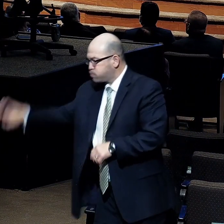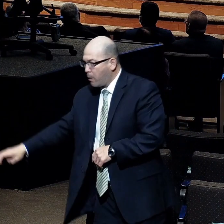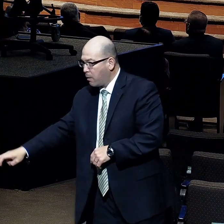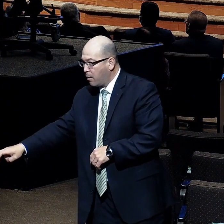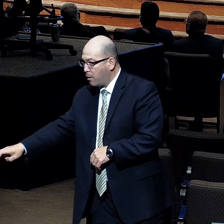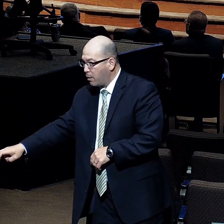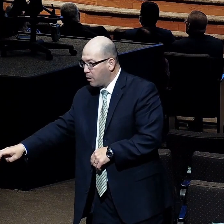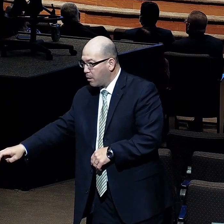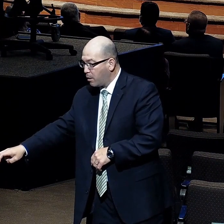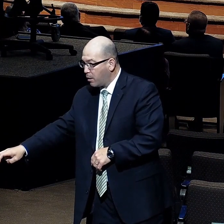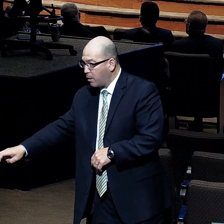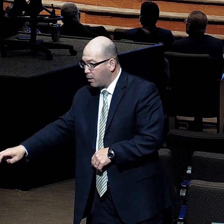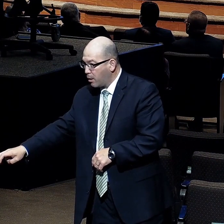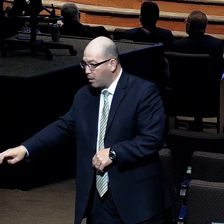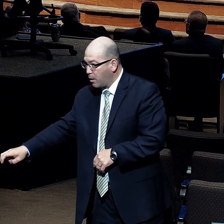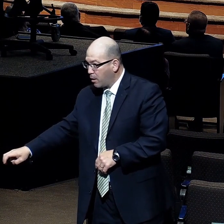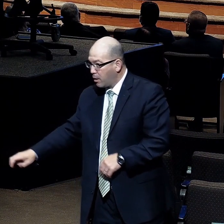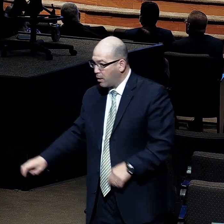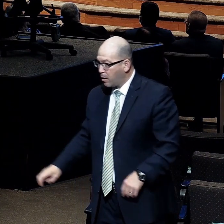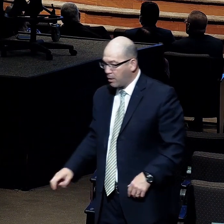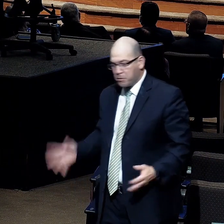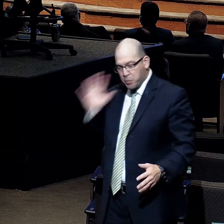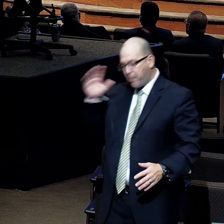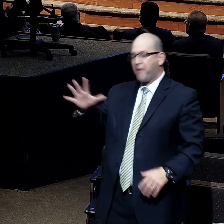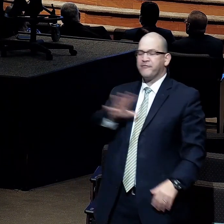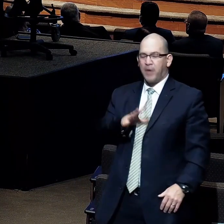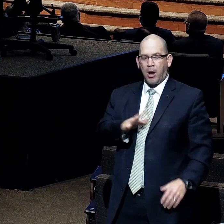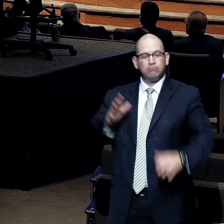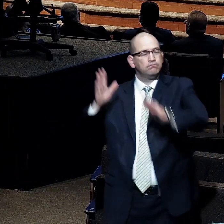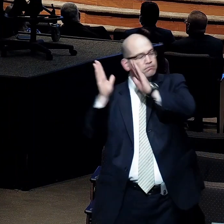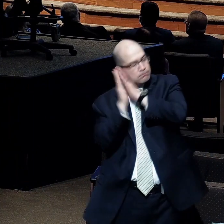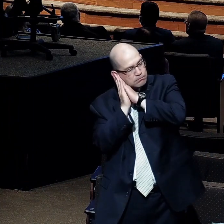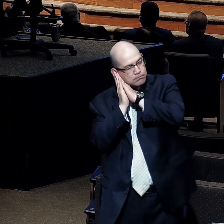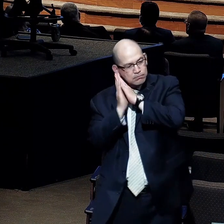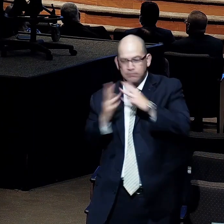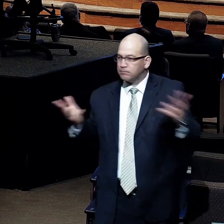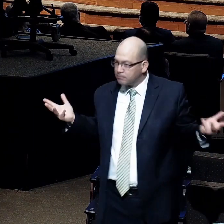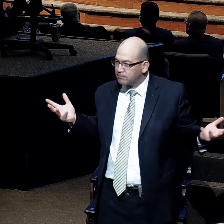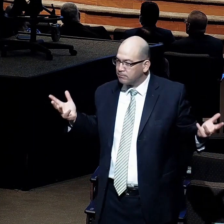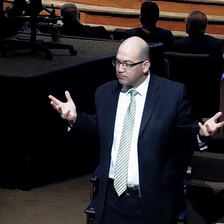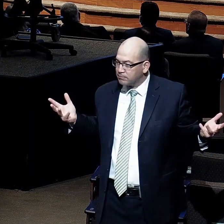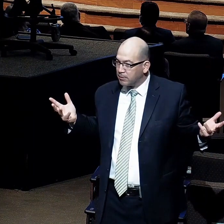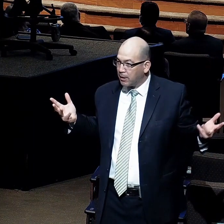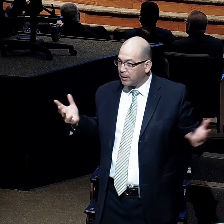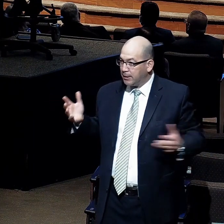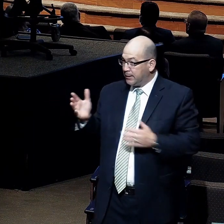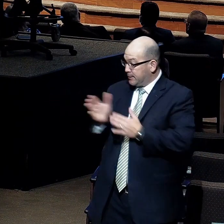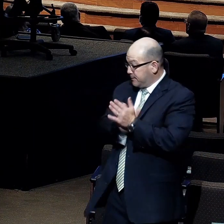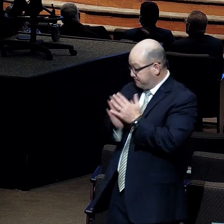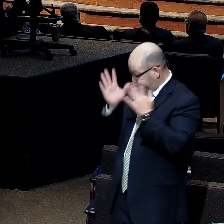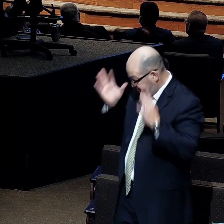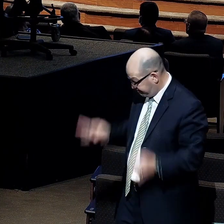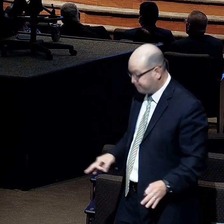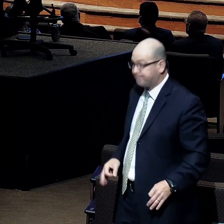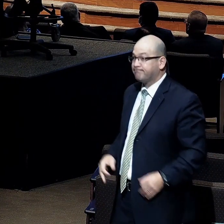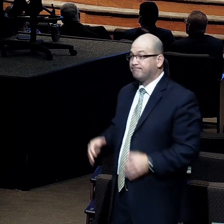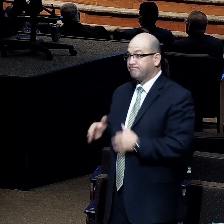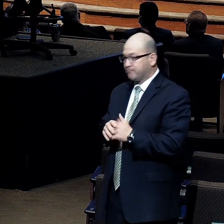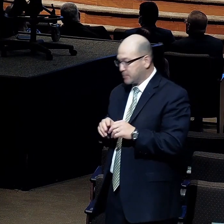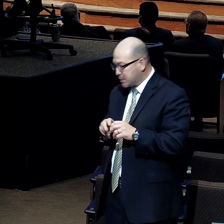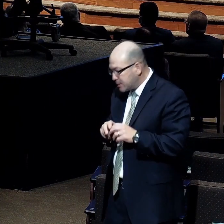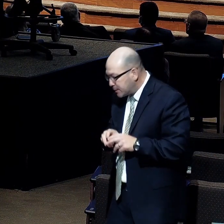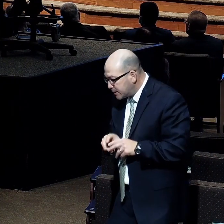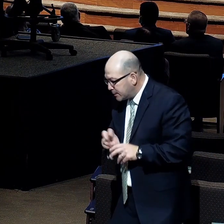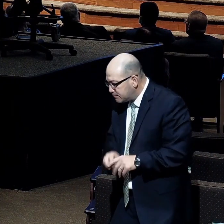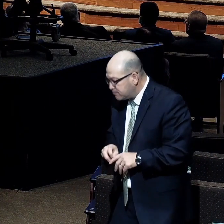opens the door, I'll be laying in my bed, you know, obeying, because that's who I was. So I decided, I got on the very edge and I leapt out, and right